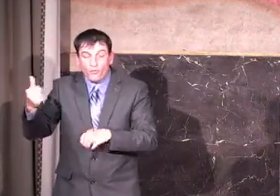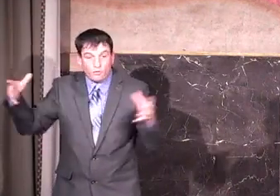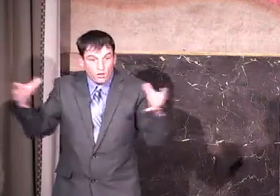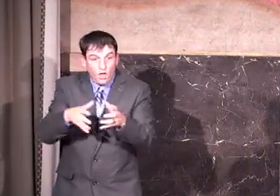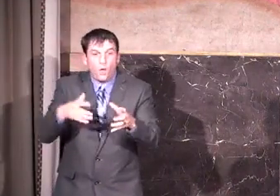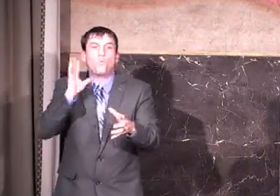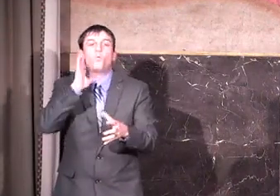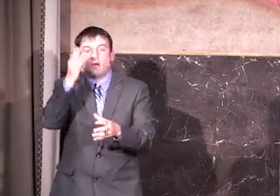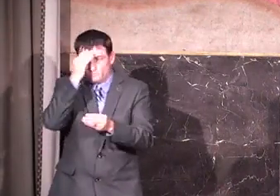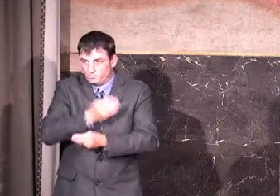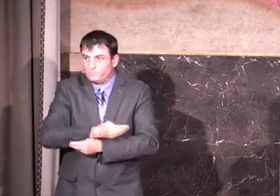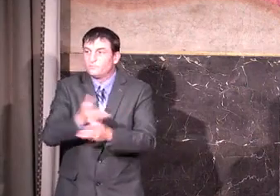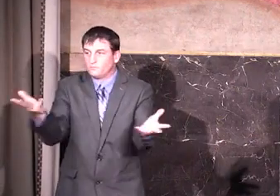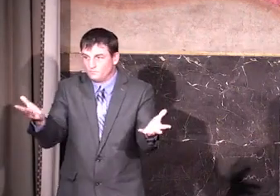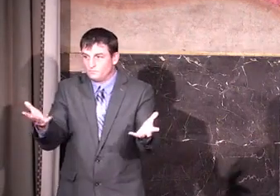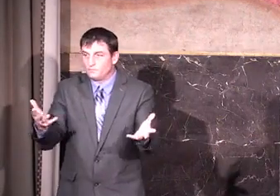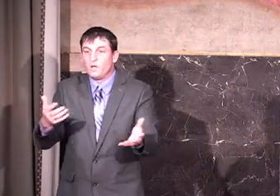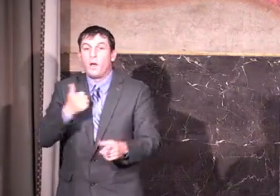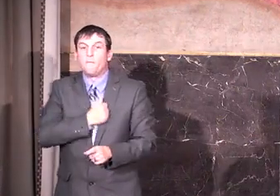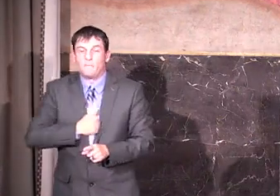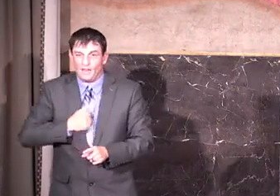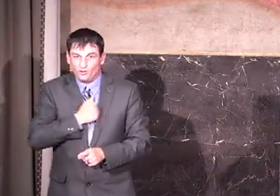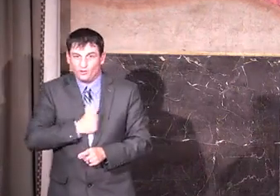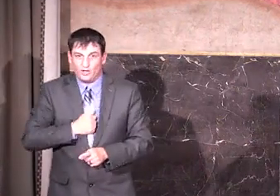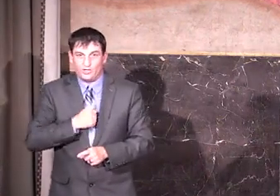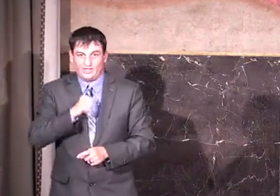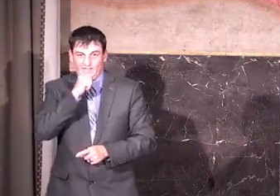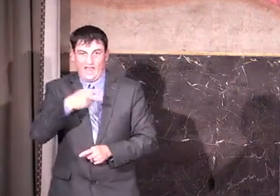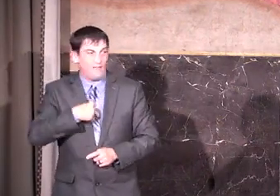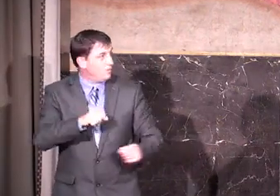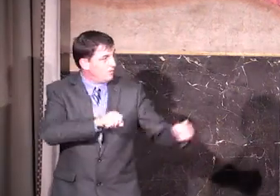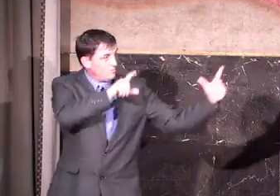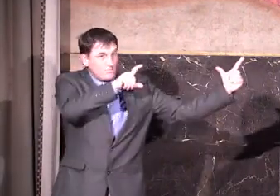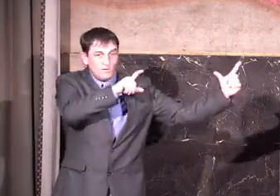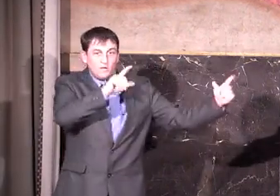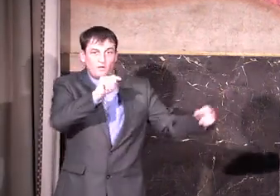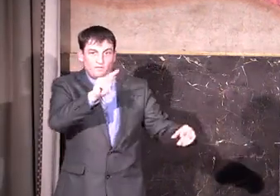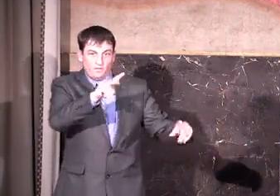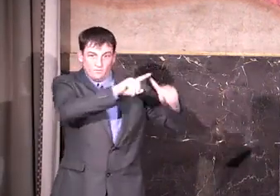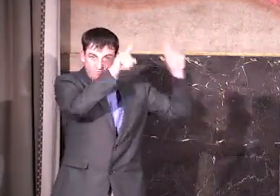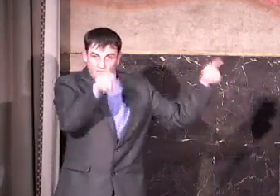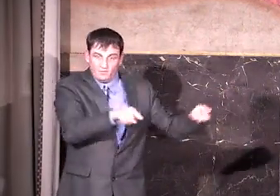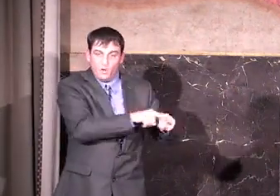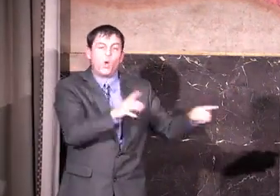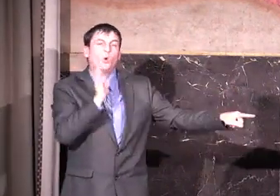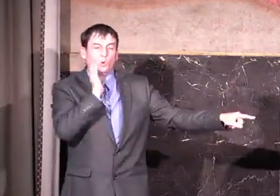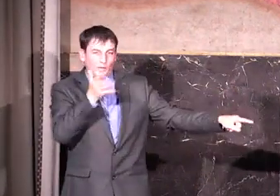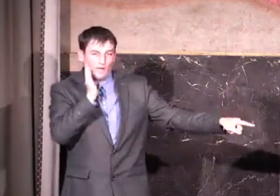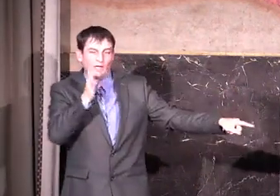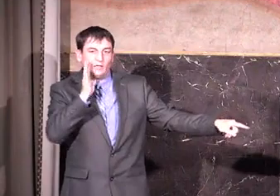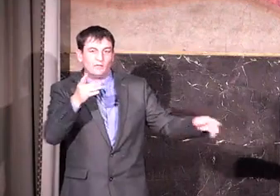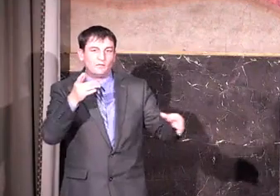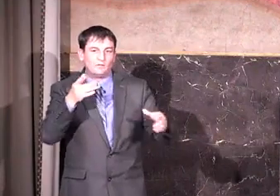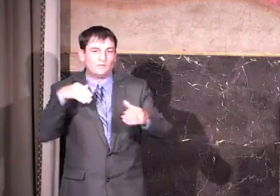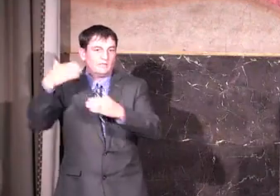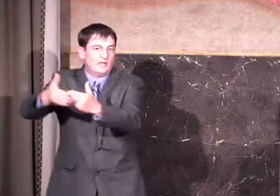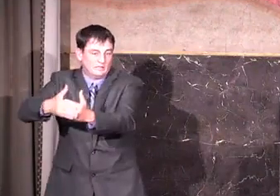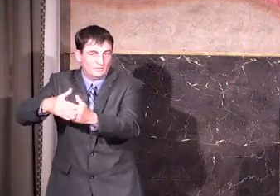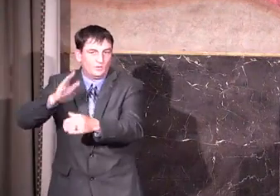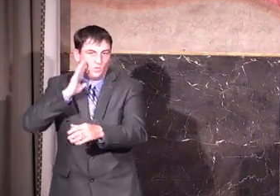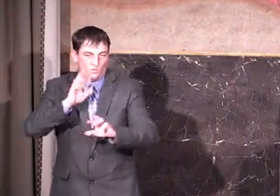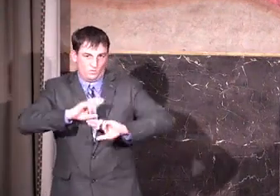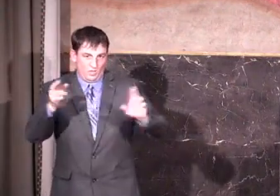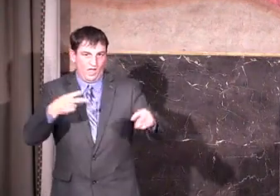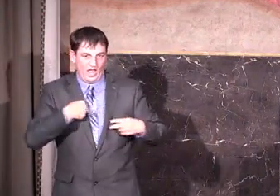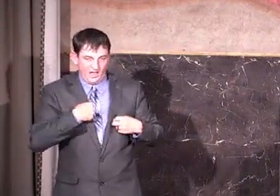you know. I apologize we did not have the monitor up here for you. We're going to get that for the next briefing so that you can see